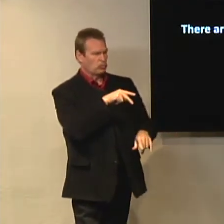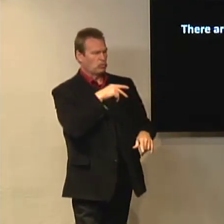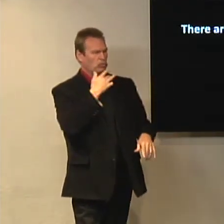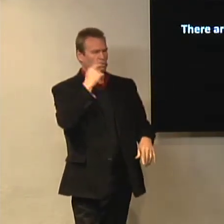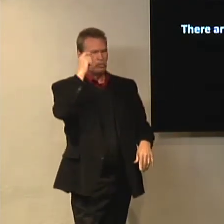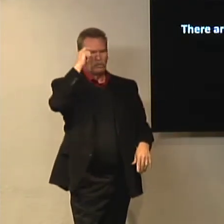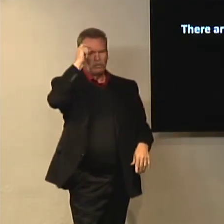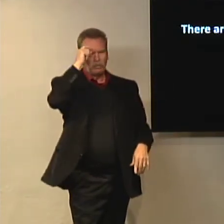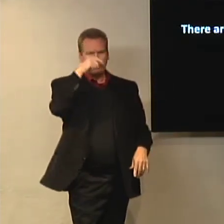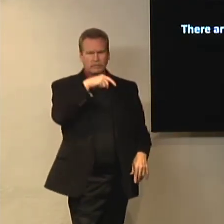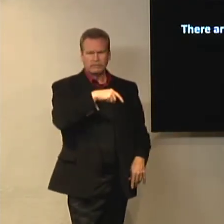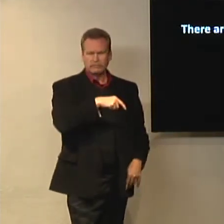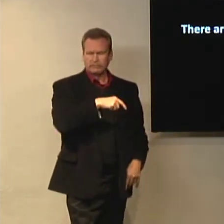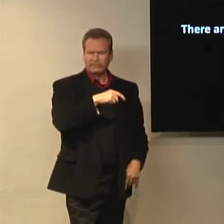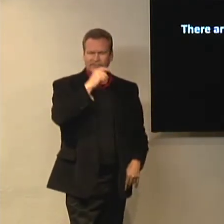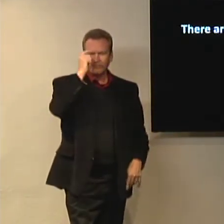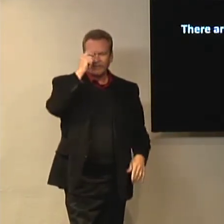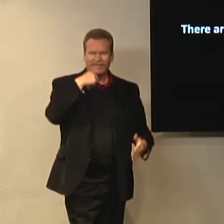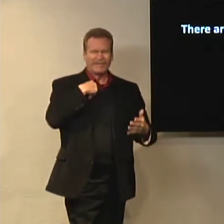good at making something. They're a wise builder.